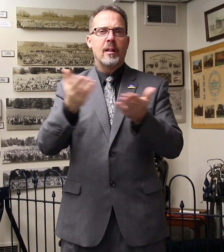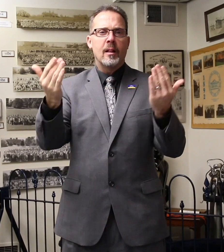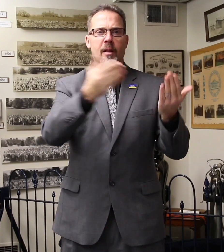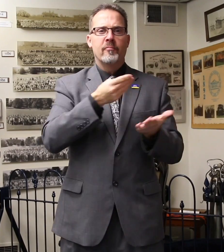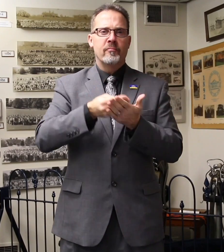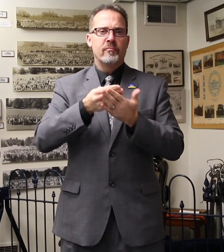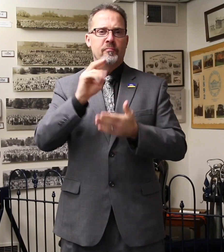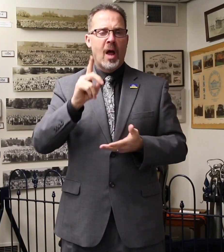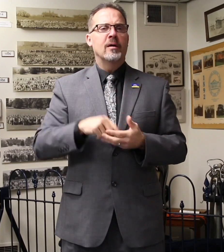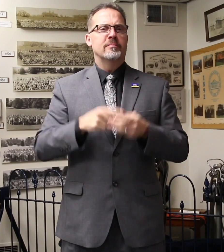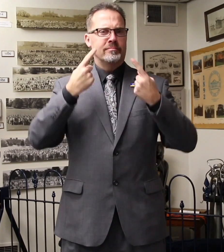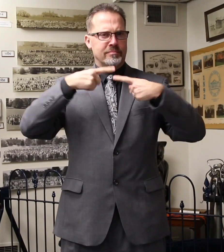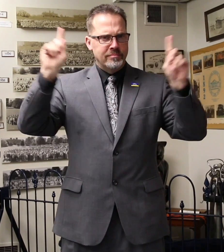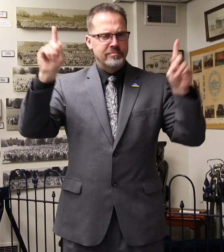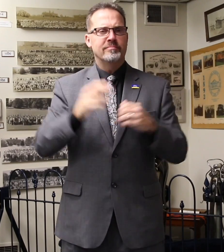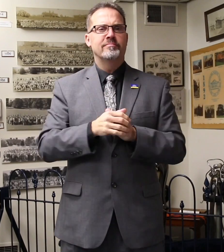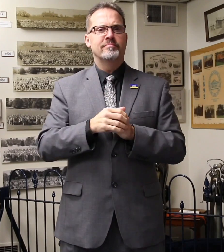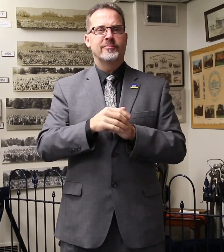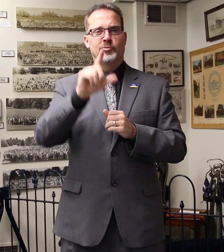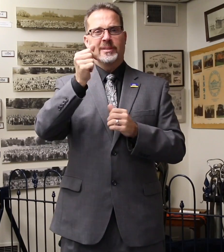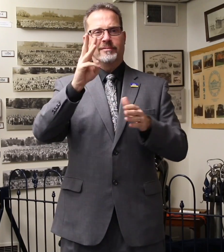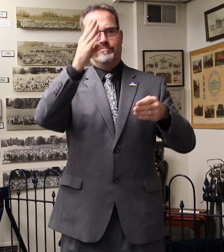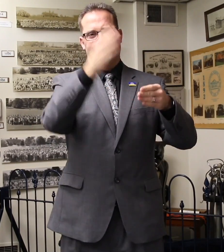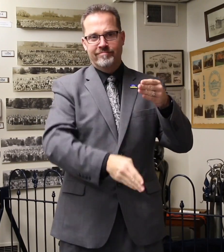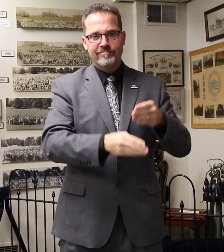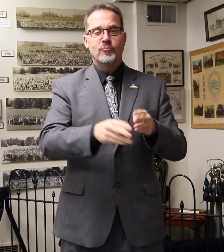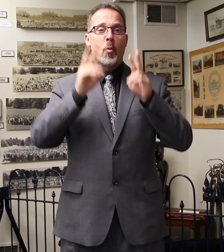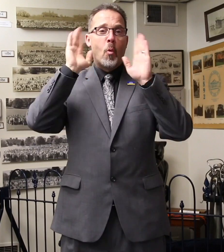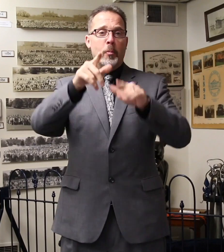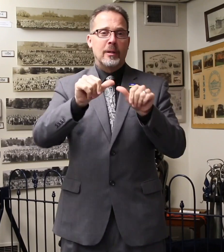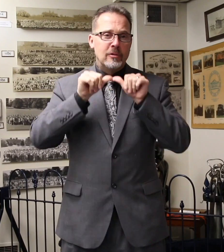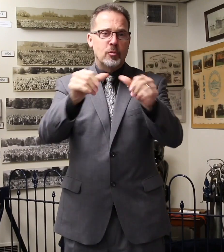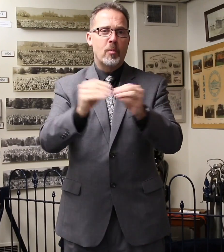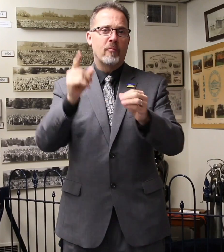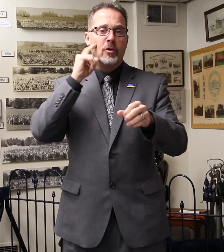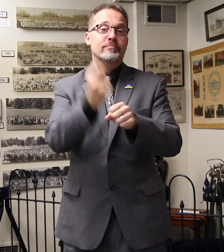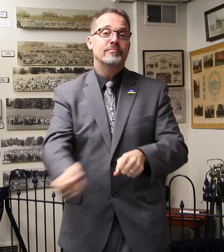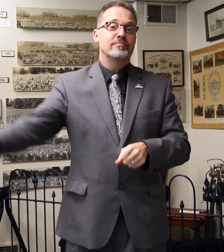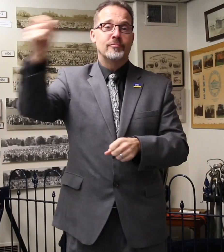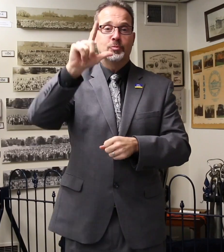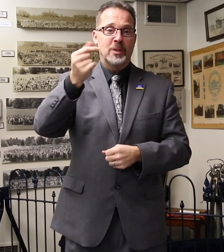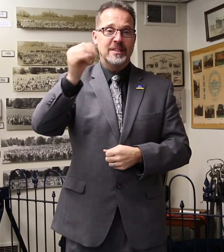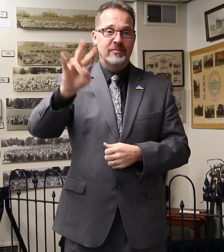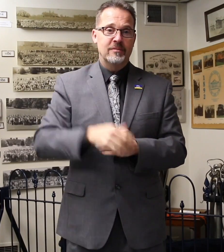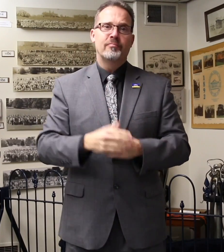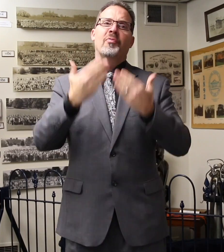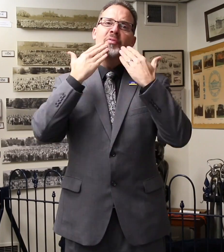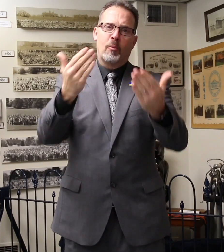to our annual appeal and made contributions to our annual fund. Some of you were able to contribute during the end of 2016, and thank you